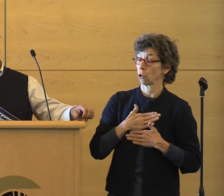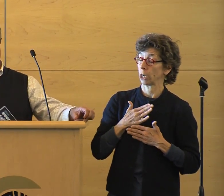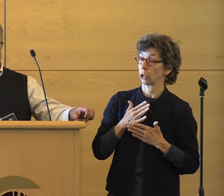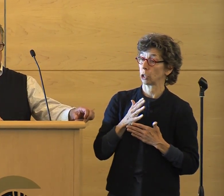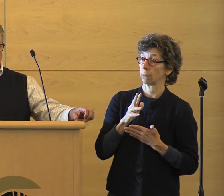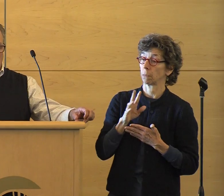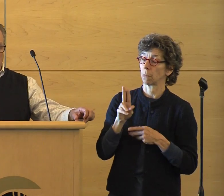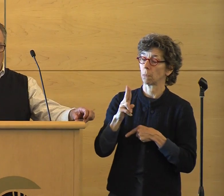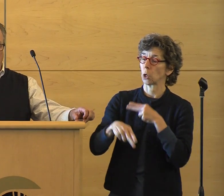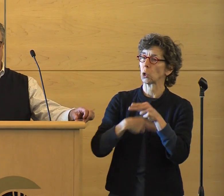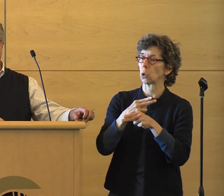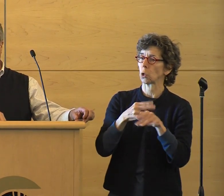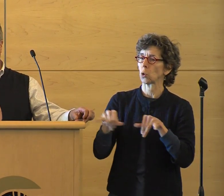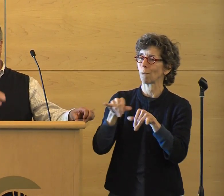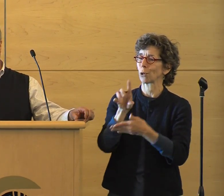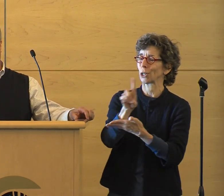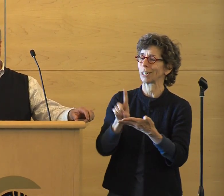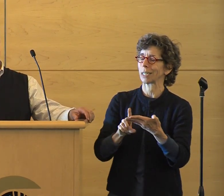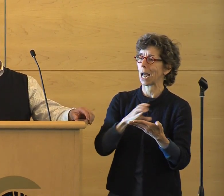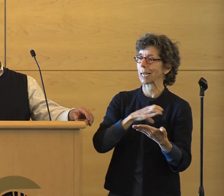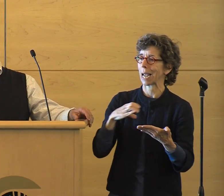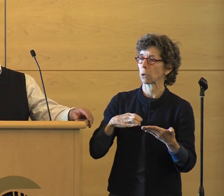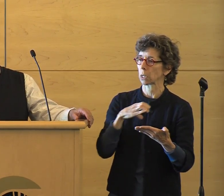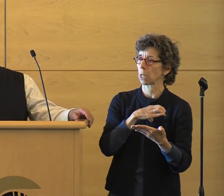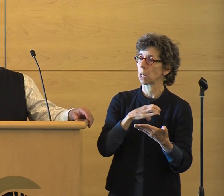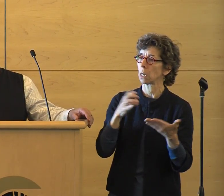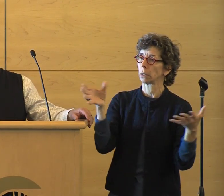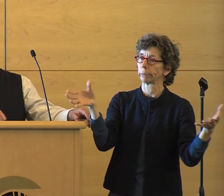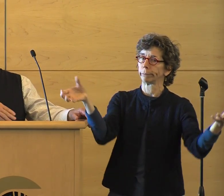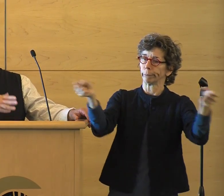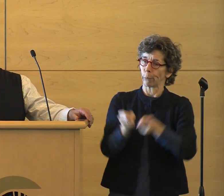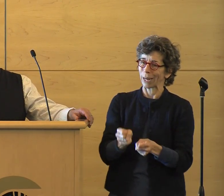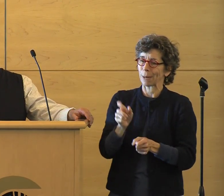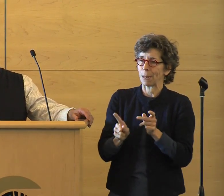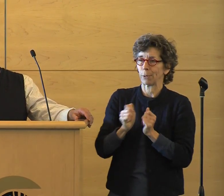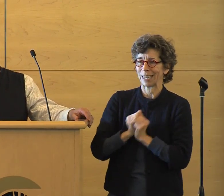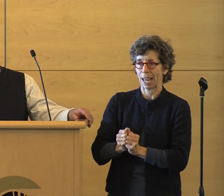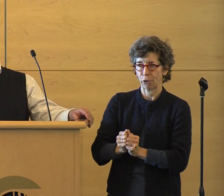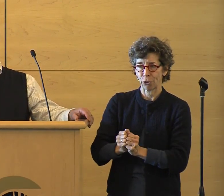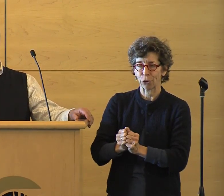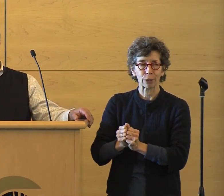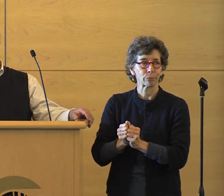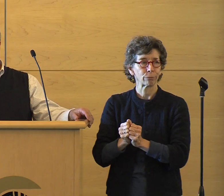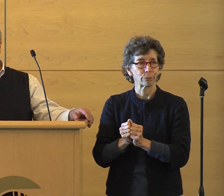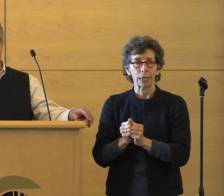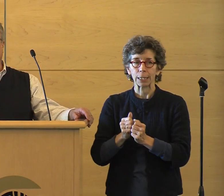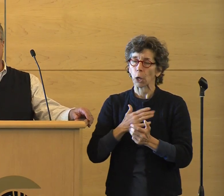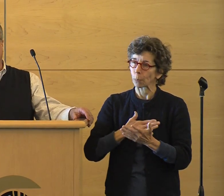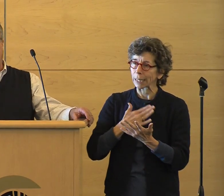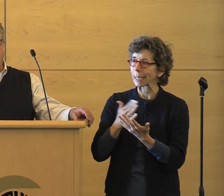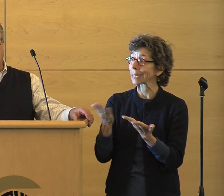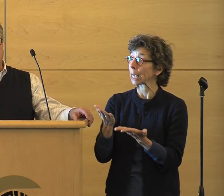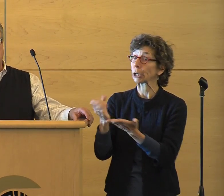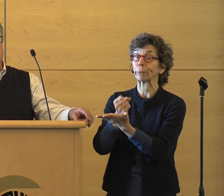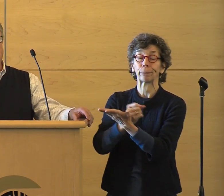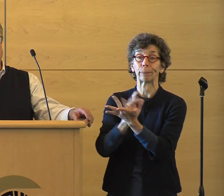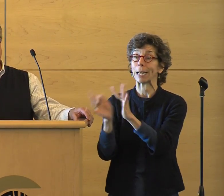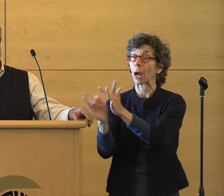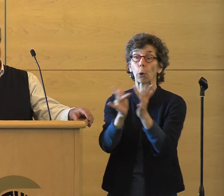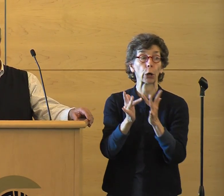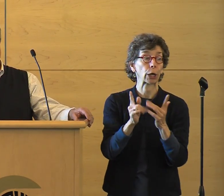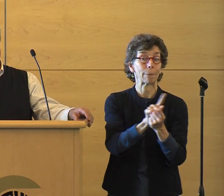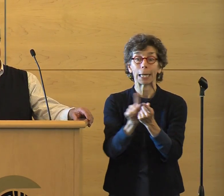plan on attending that as well. Again, thank you to everybody here today. Thank you, Irene, especially. One of the things